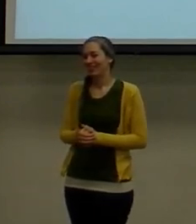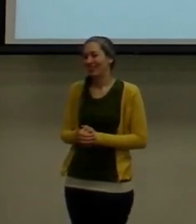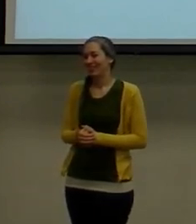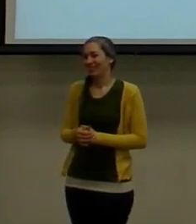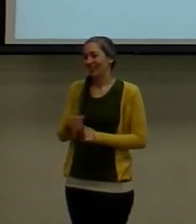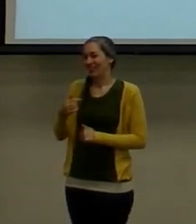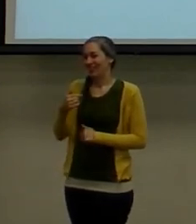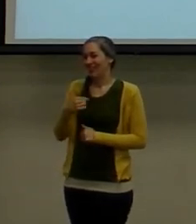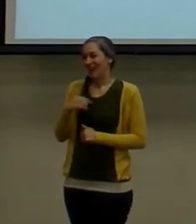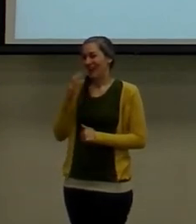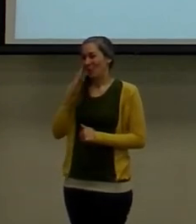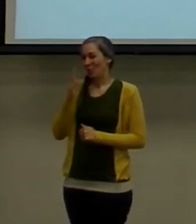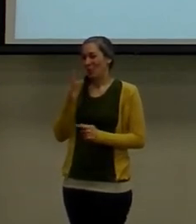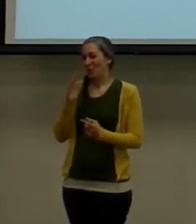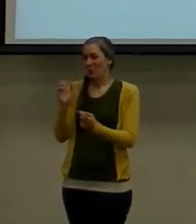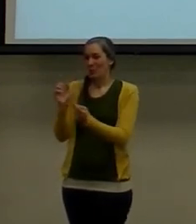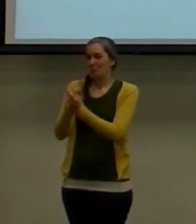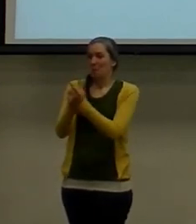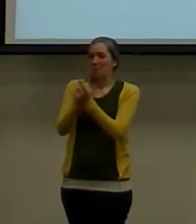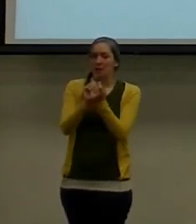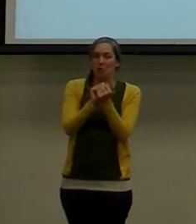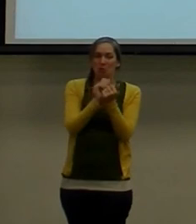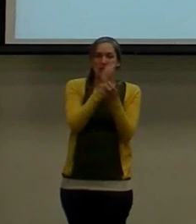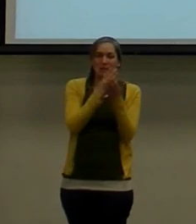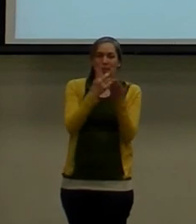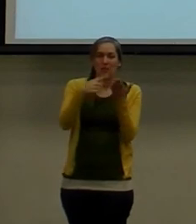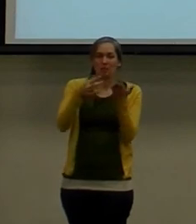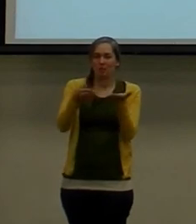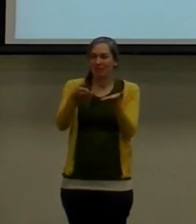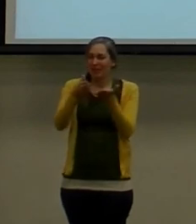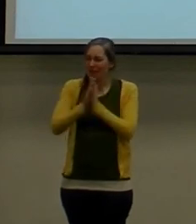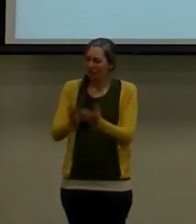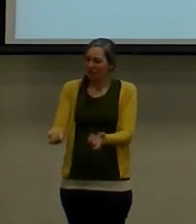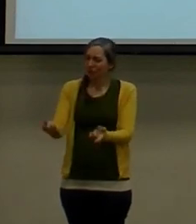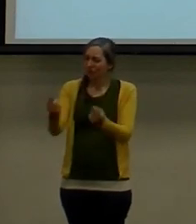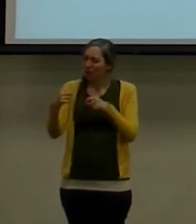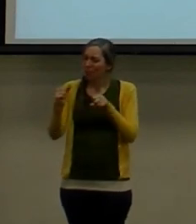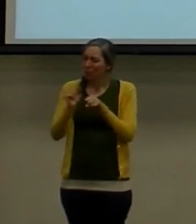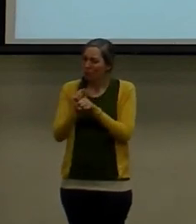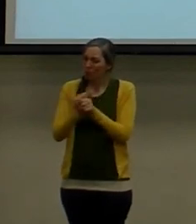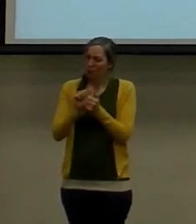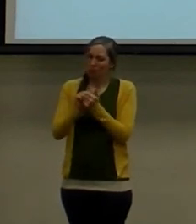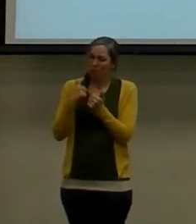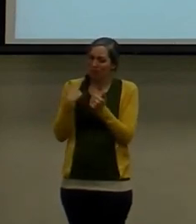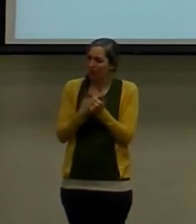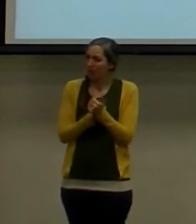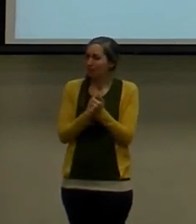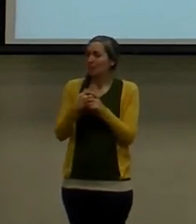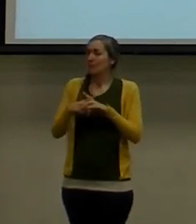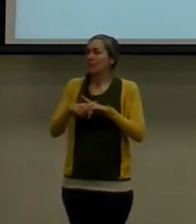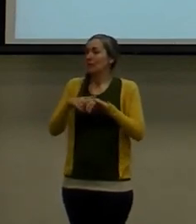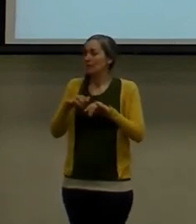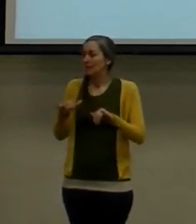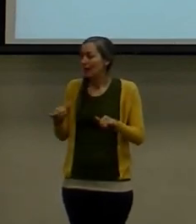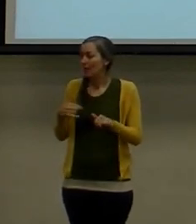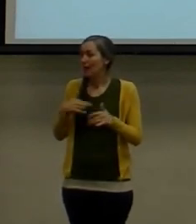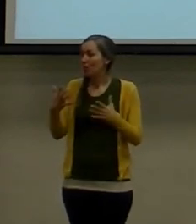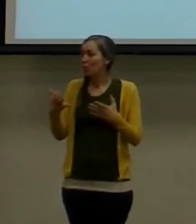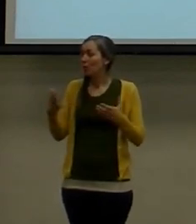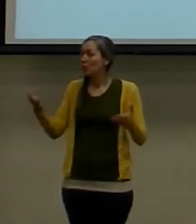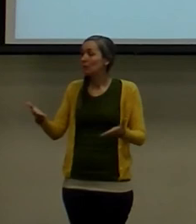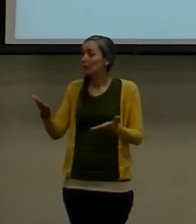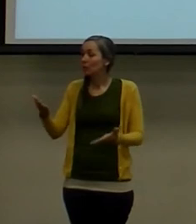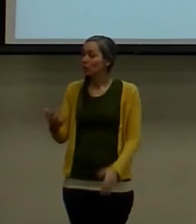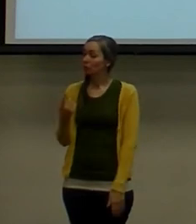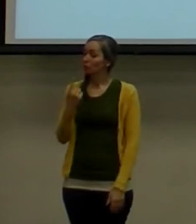I'm going to meet with some of you, asking you to come work with us. But in the same time, I want to be here to say,